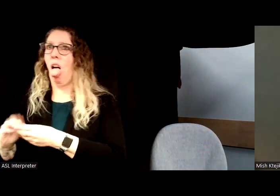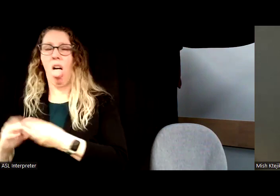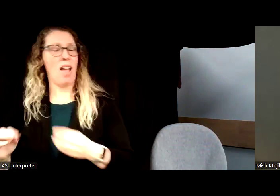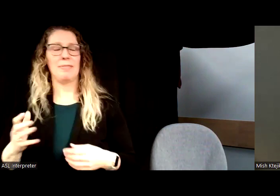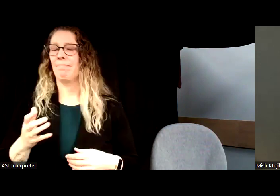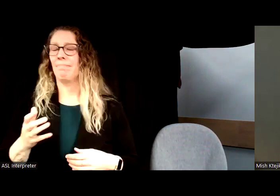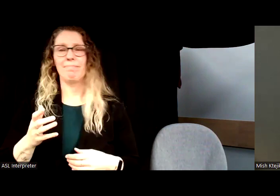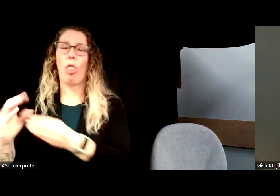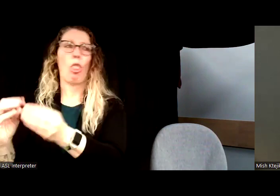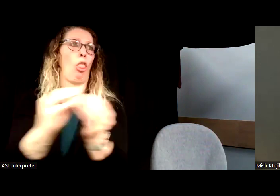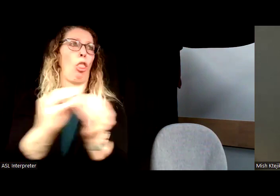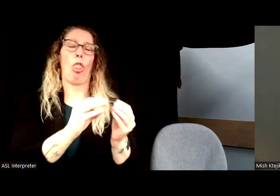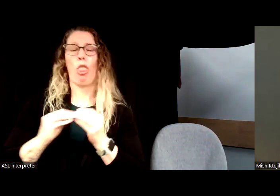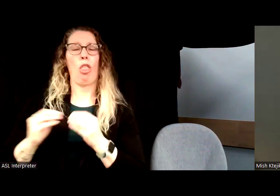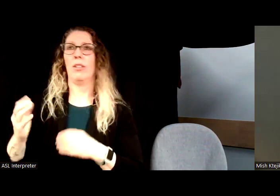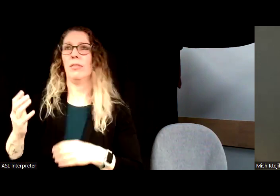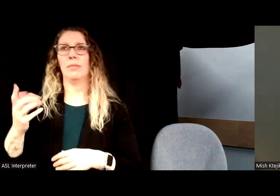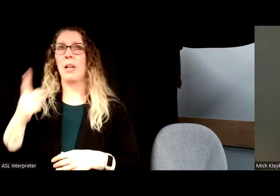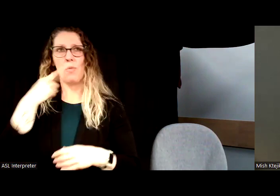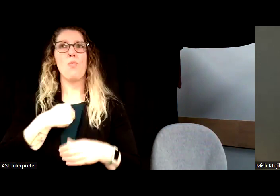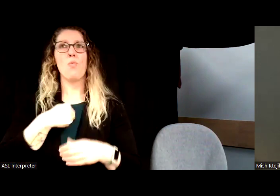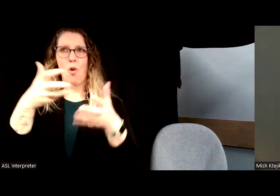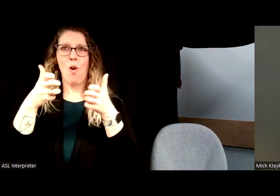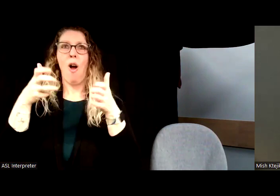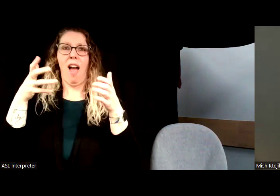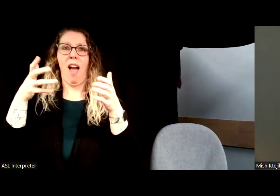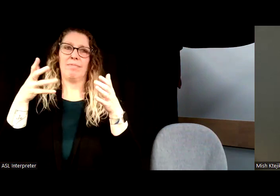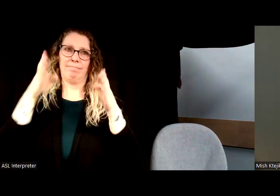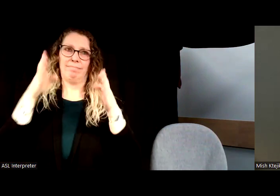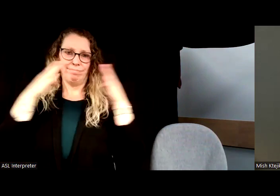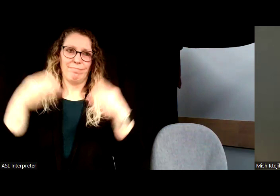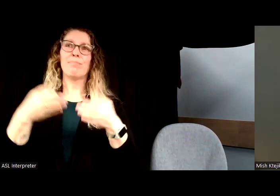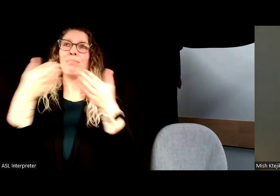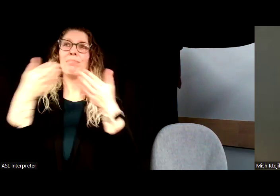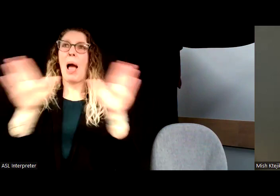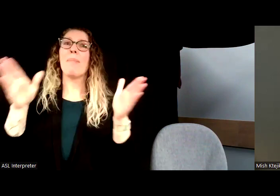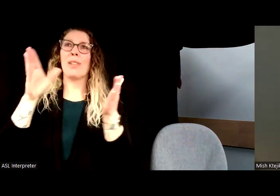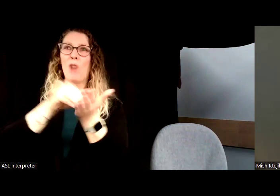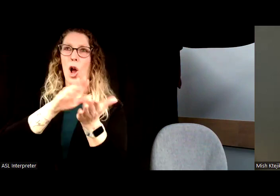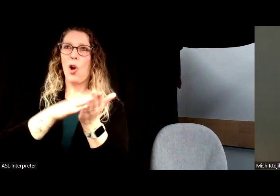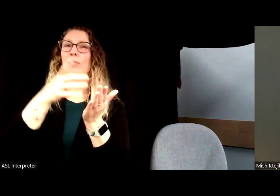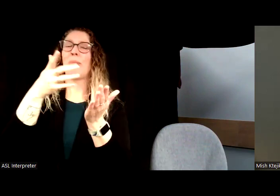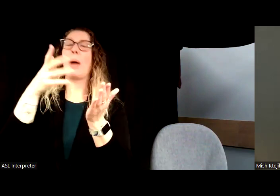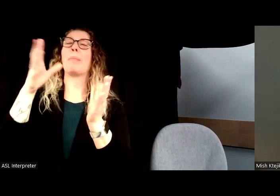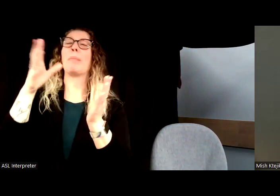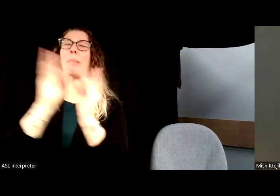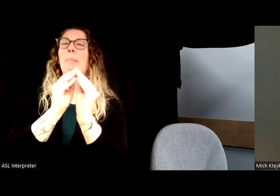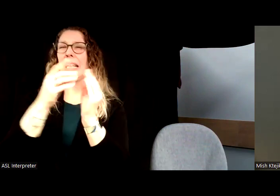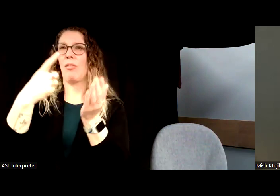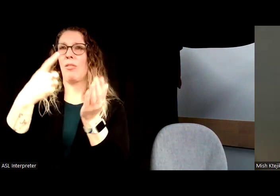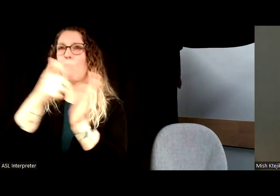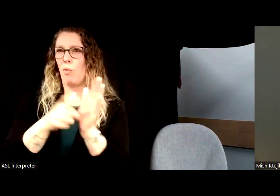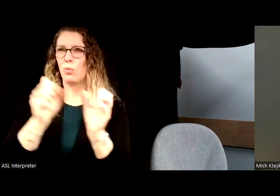any sort because we want to stay within the public records law and the public meetings law, excuse me. So thank you very